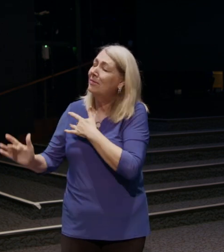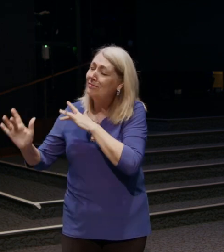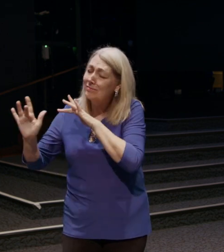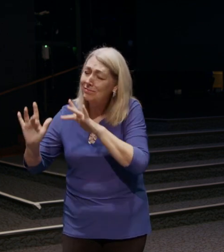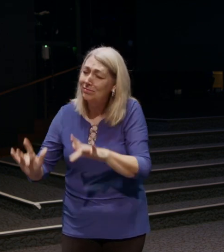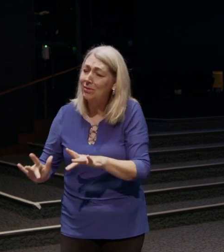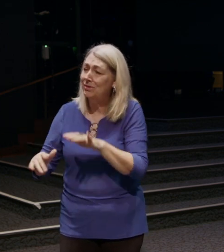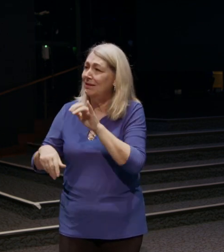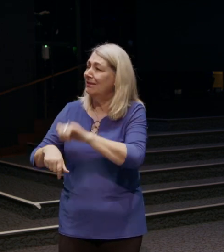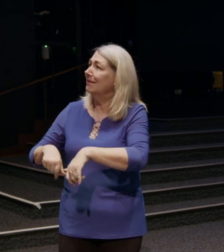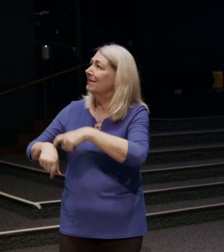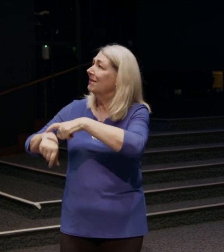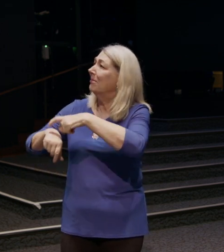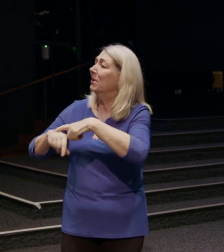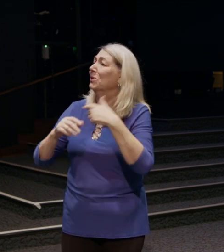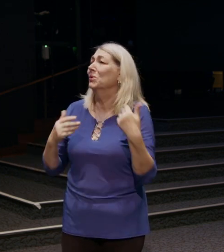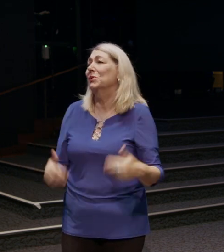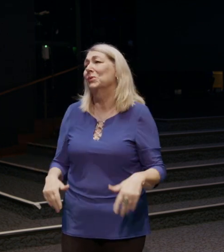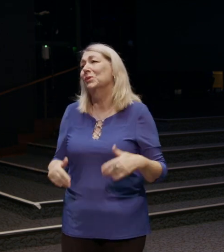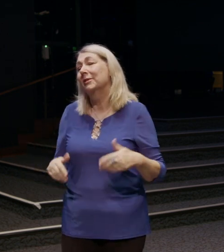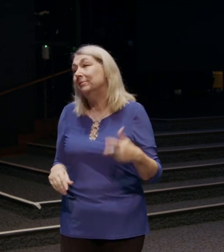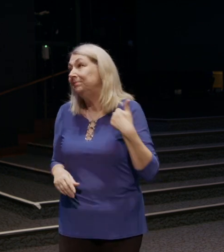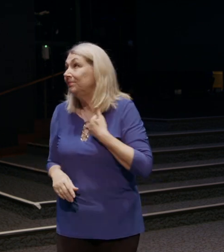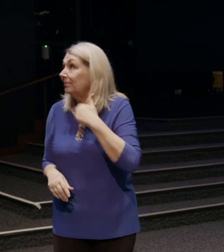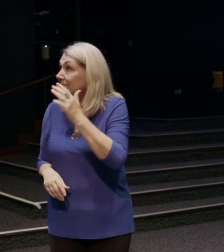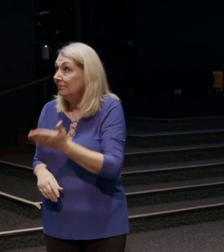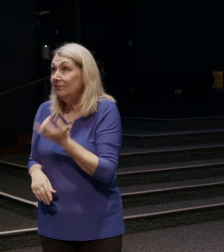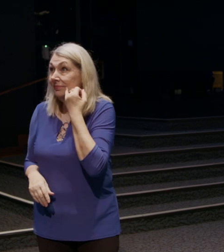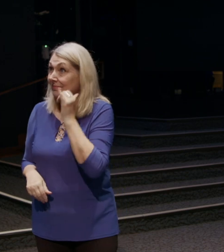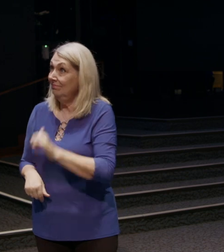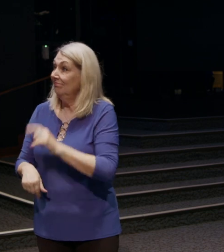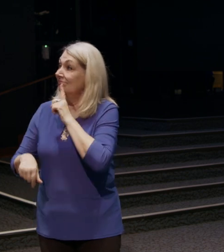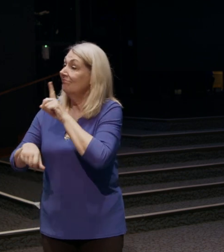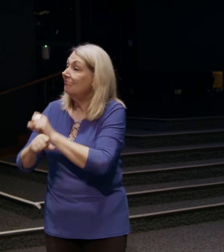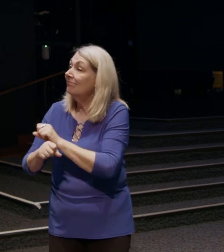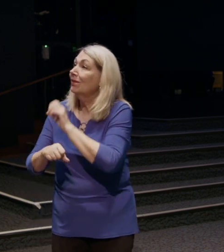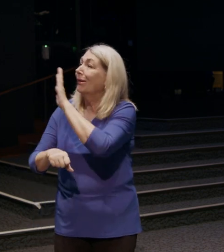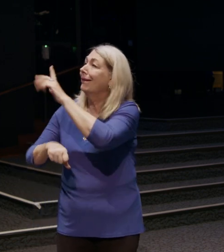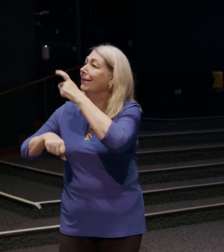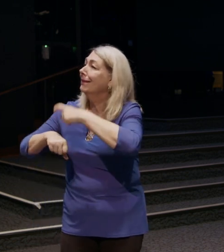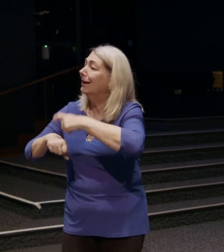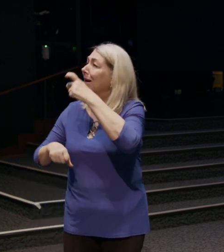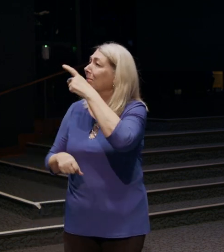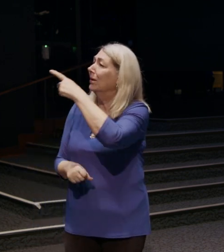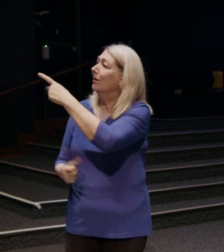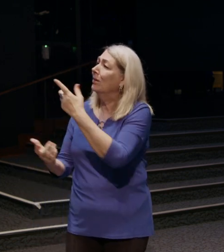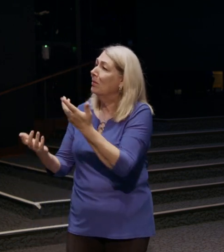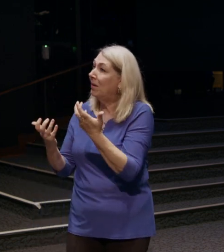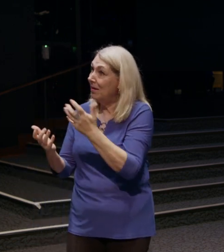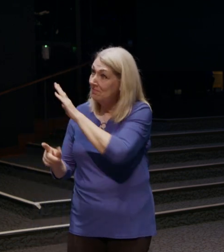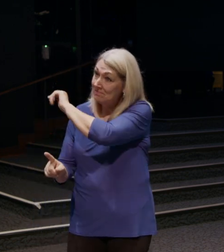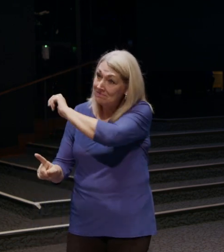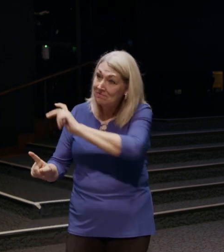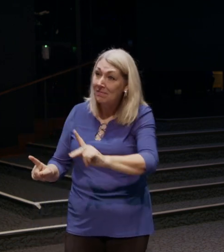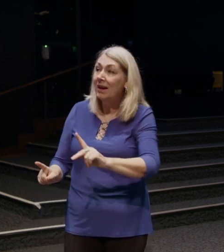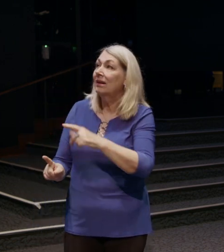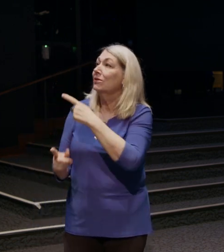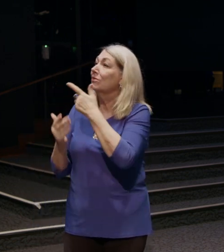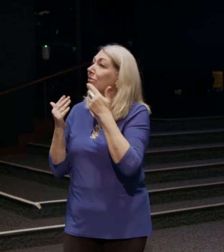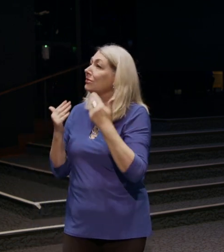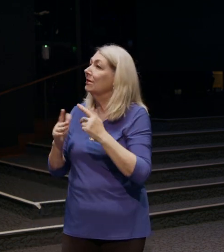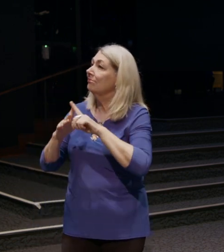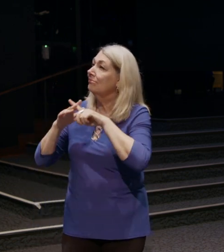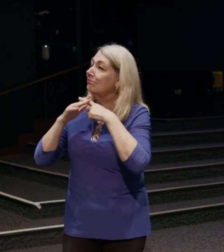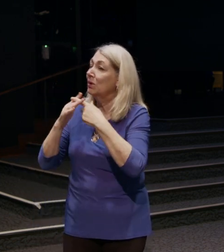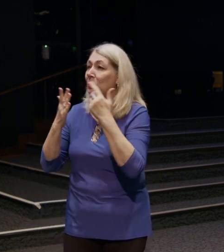season. And we welcome it, Lord, if this is the day that you have chosen to return and inaugurate a